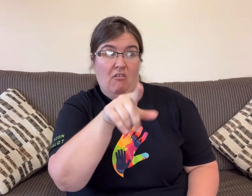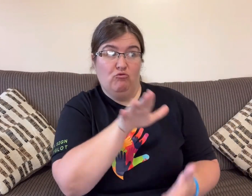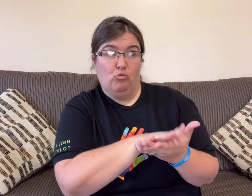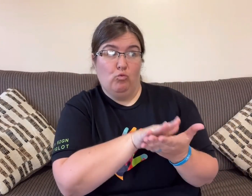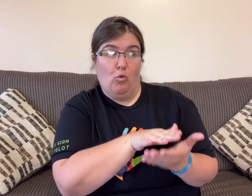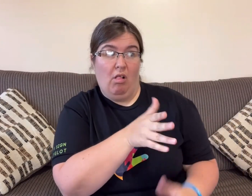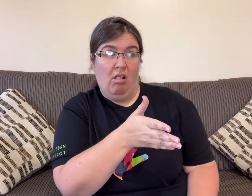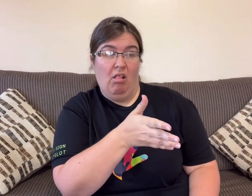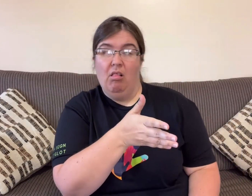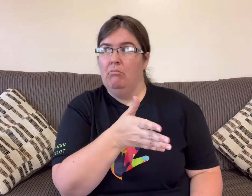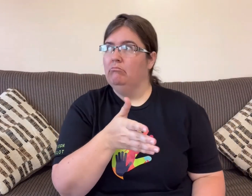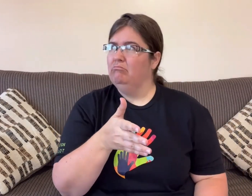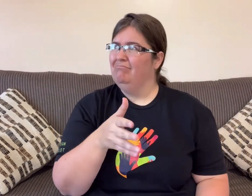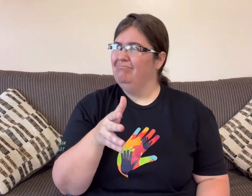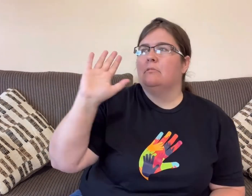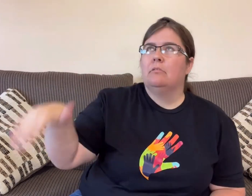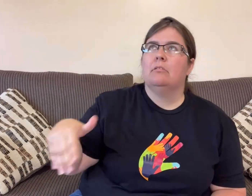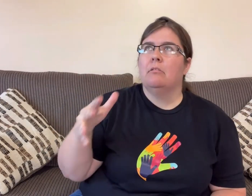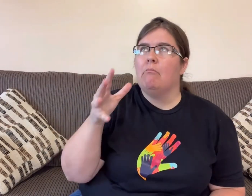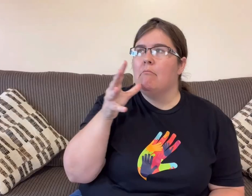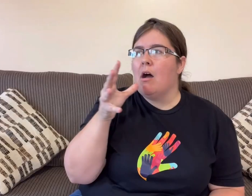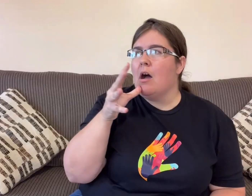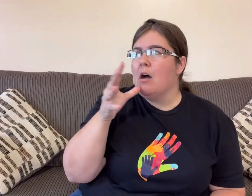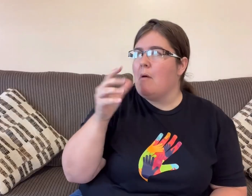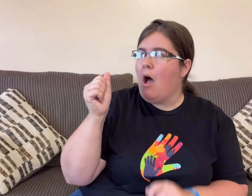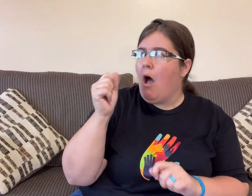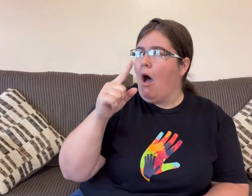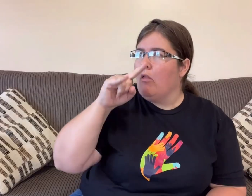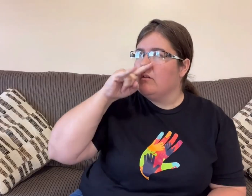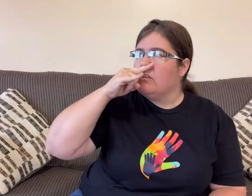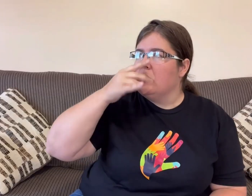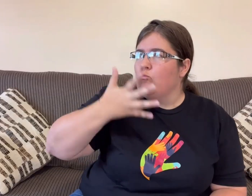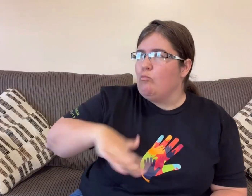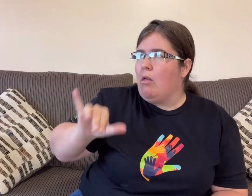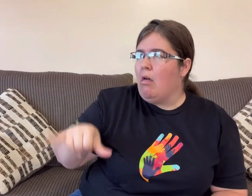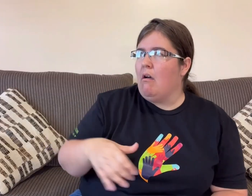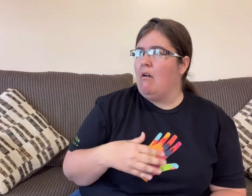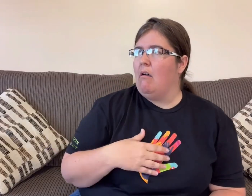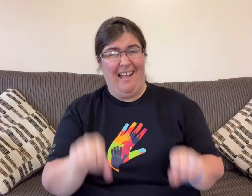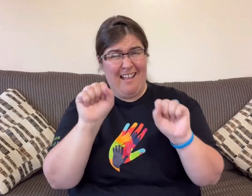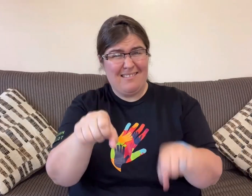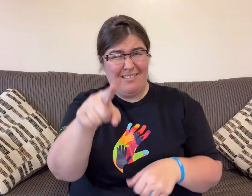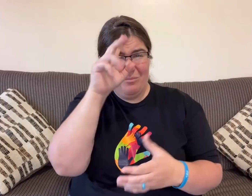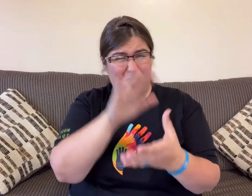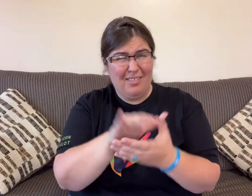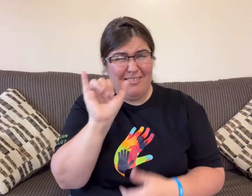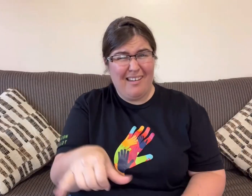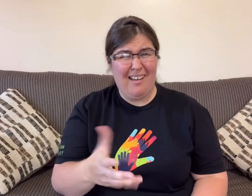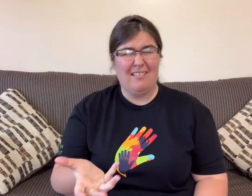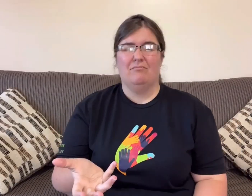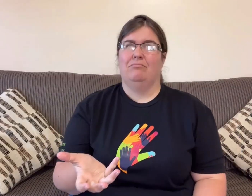school. Ugh, Mom, all the kids are wearing them. Can you believe what my mom